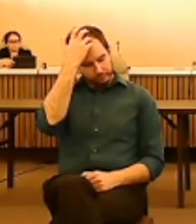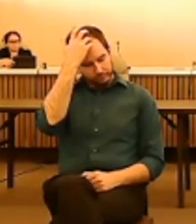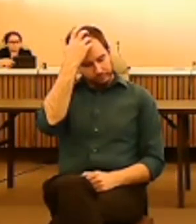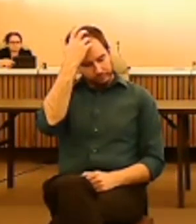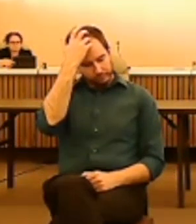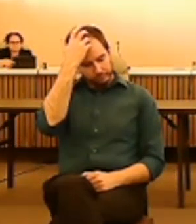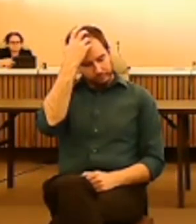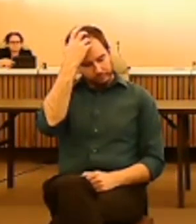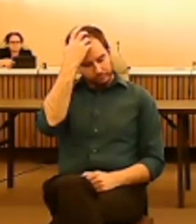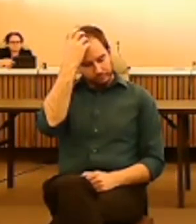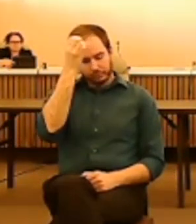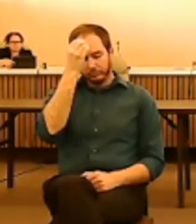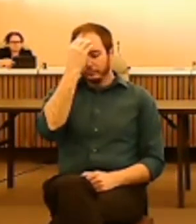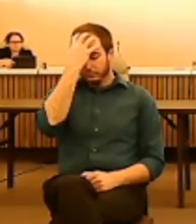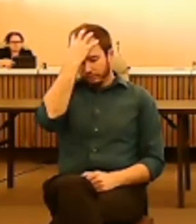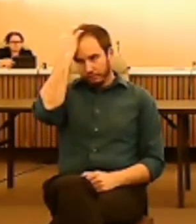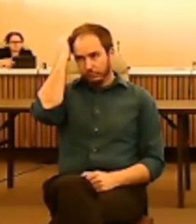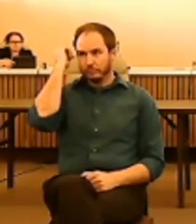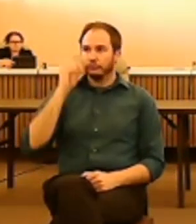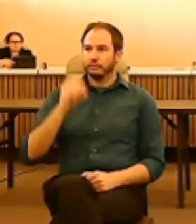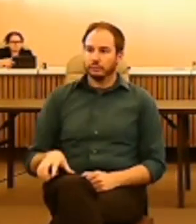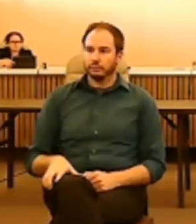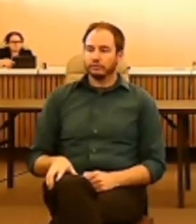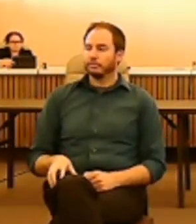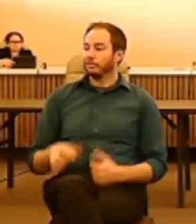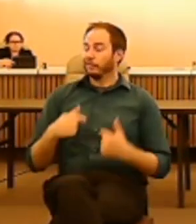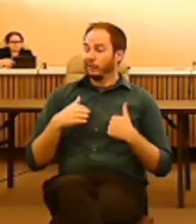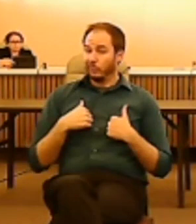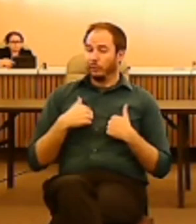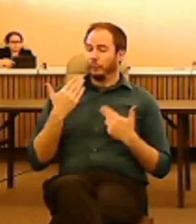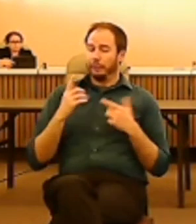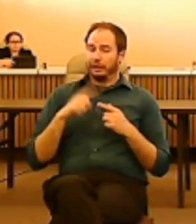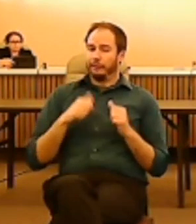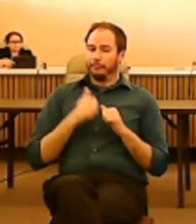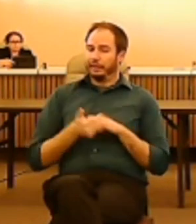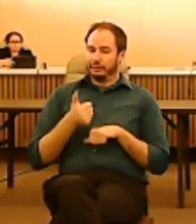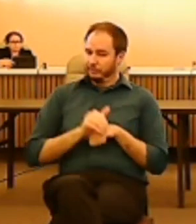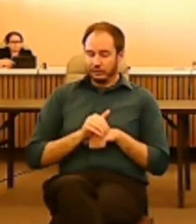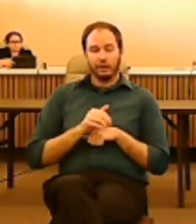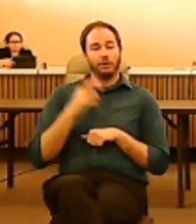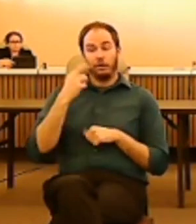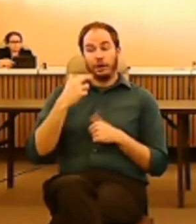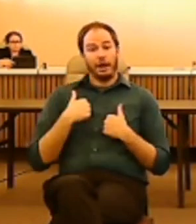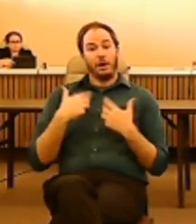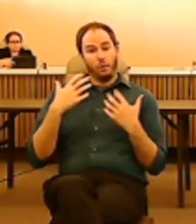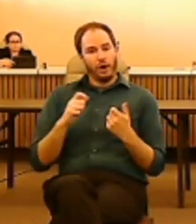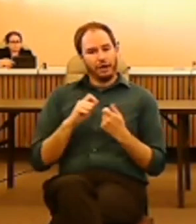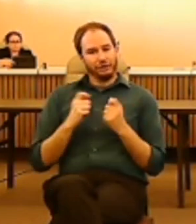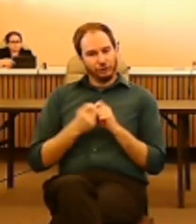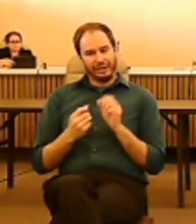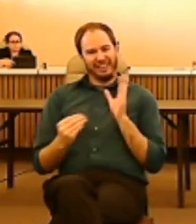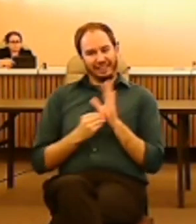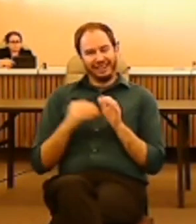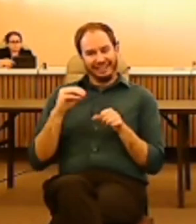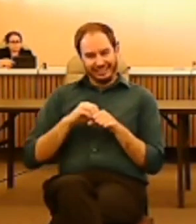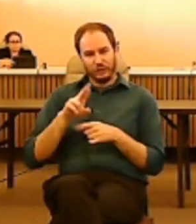Yeah, in fact, I've got an issue with this. We may not be able to pass this tonight because I want those changes in there. I don't